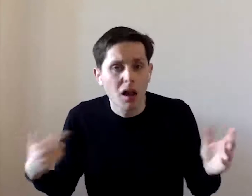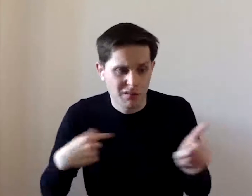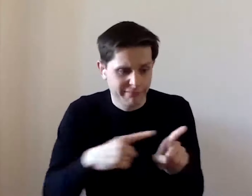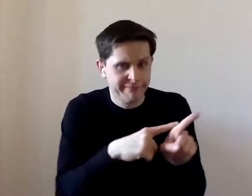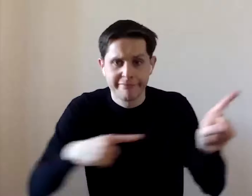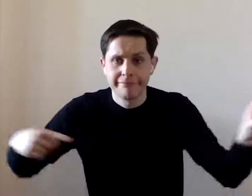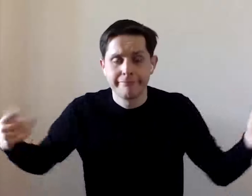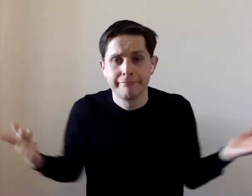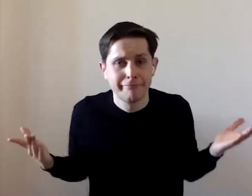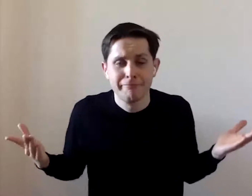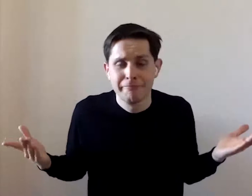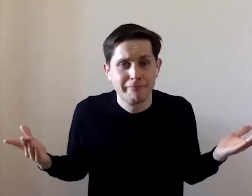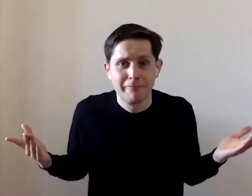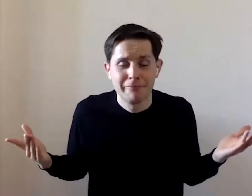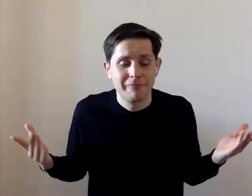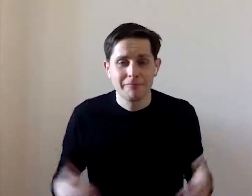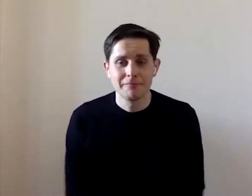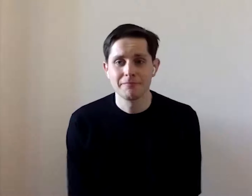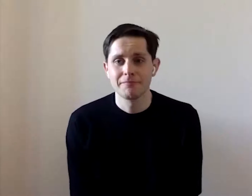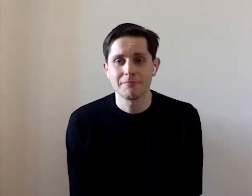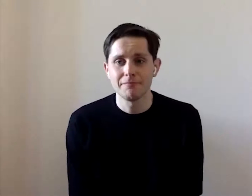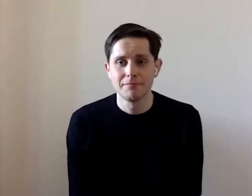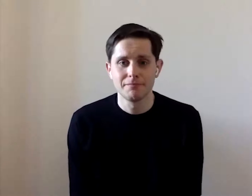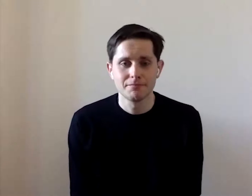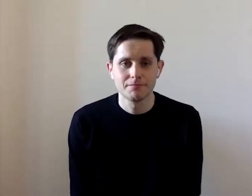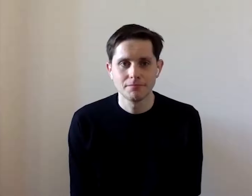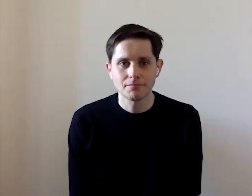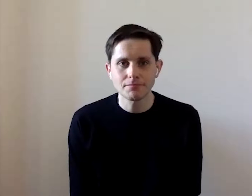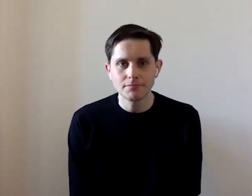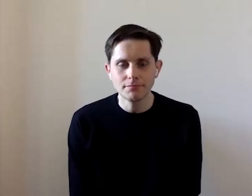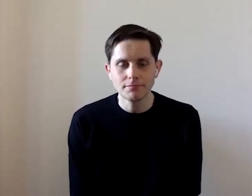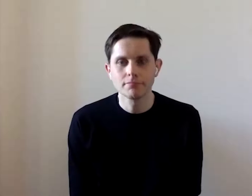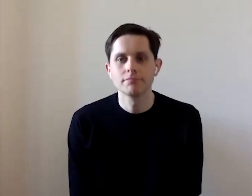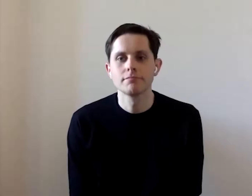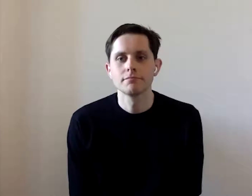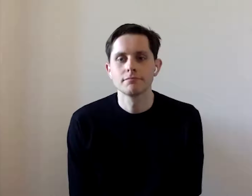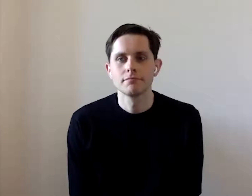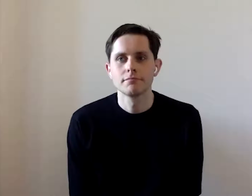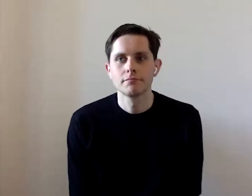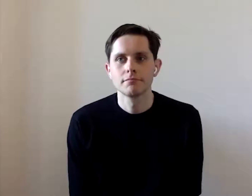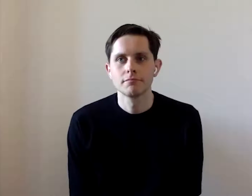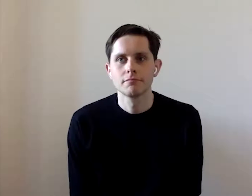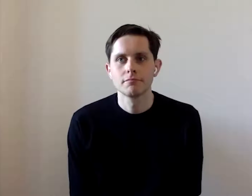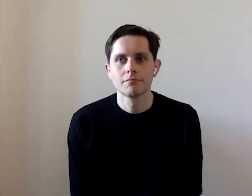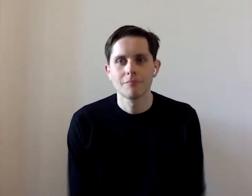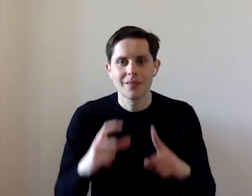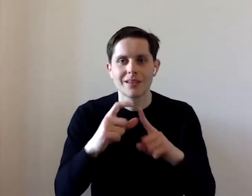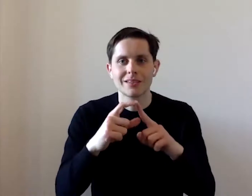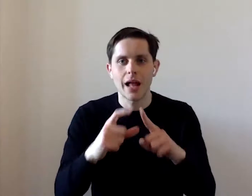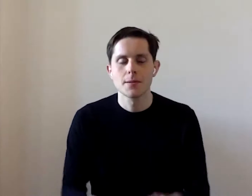have an interpreter. Without an interpreter, it would be impossible to follow and keep track. So these are all considerations that you